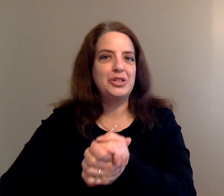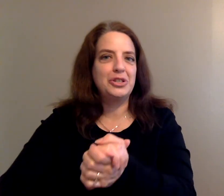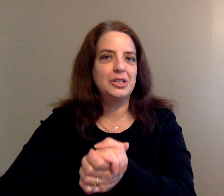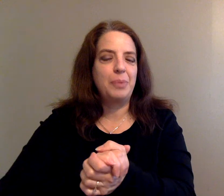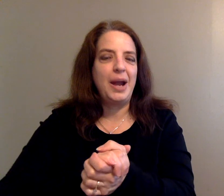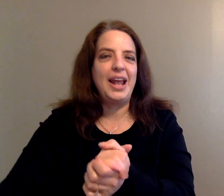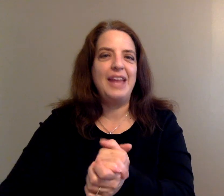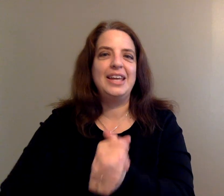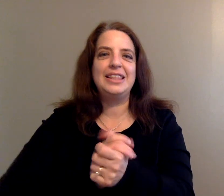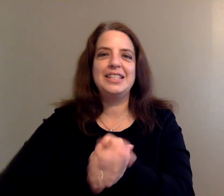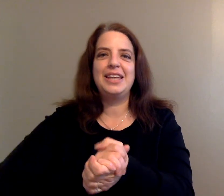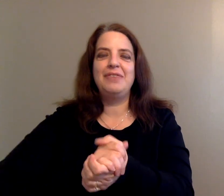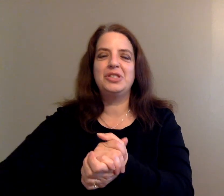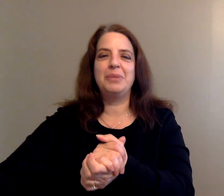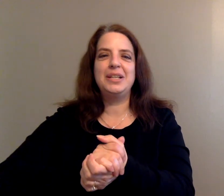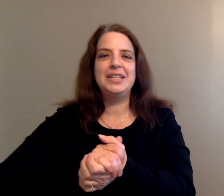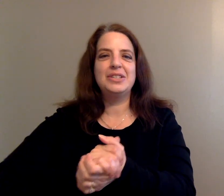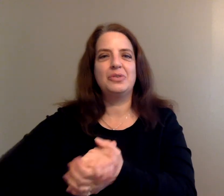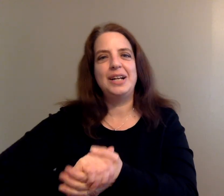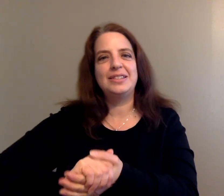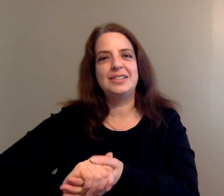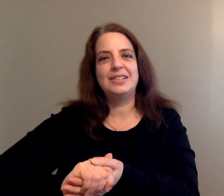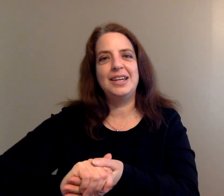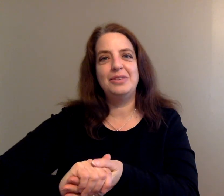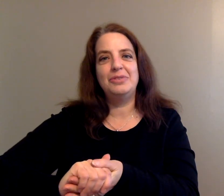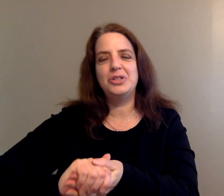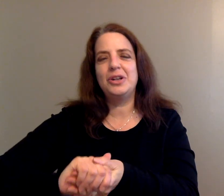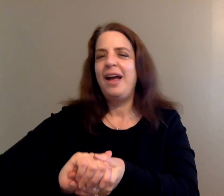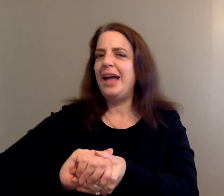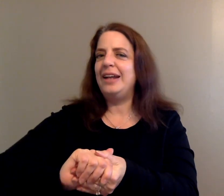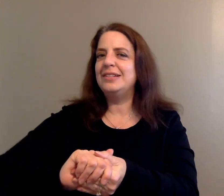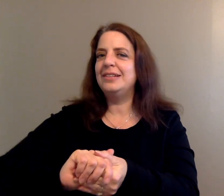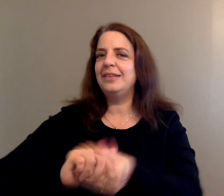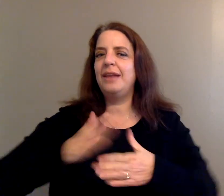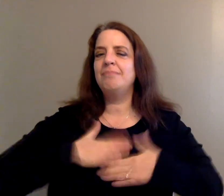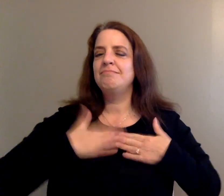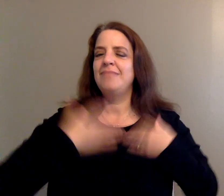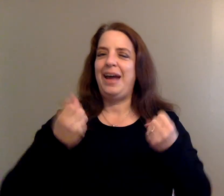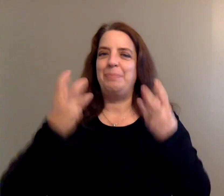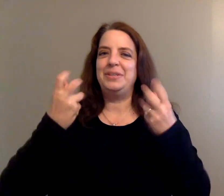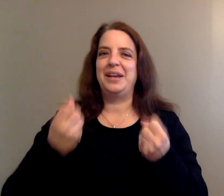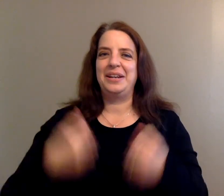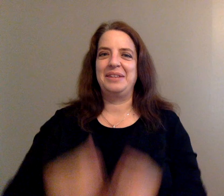looks bright, and that this gave you some ideas of classes to take in the future. And until then, happy signing.